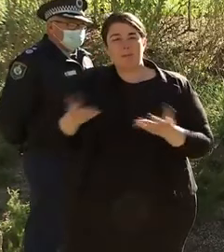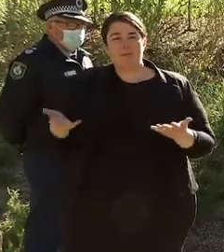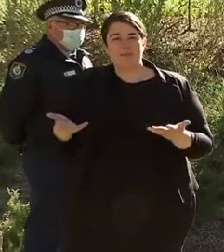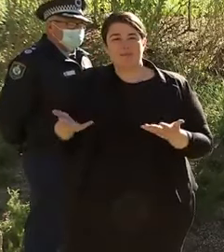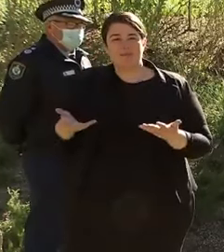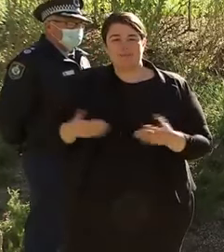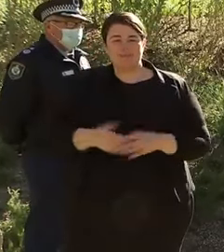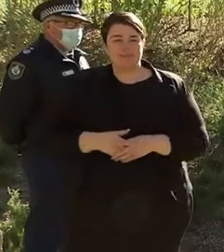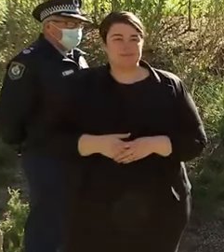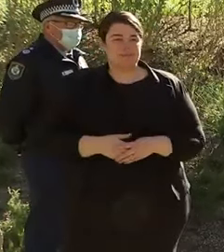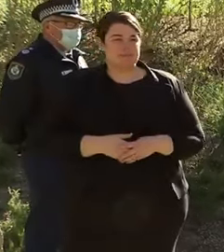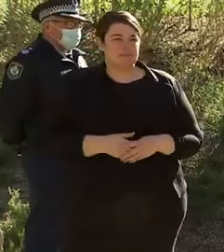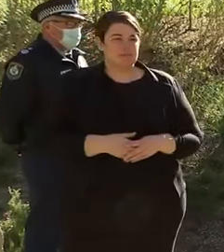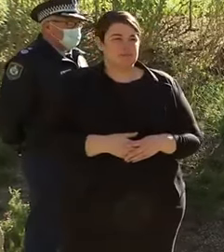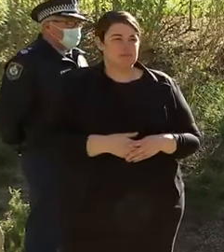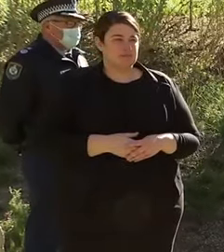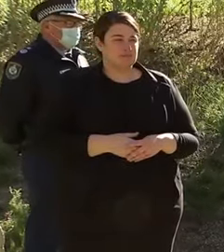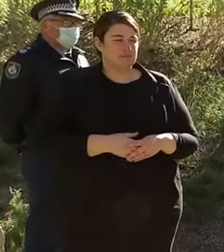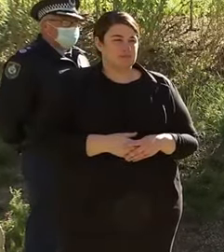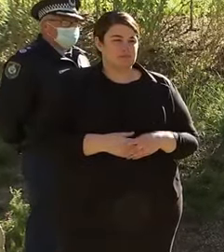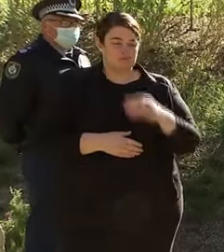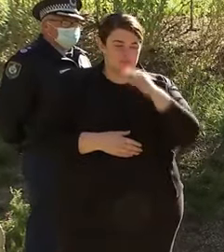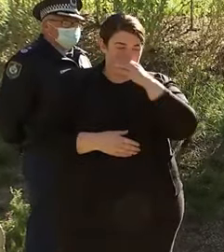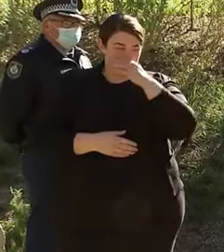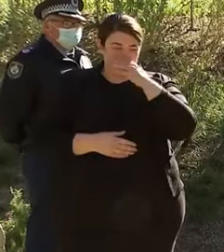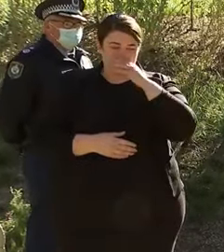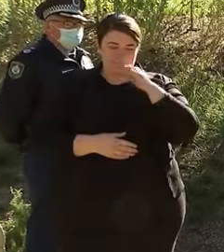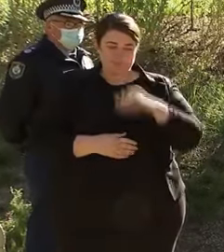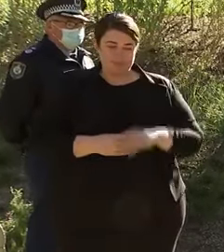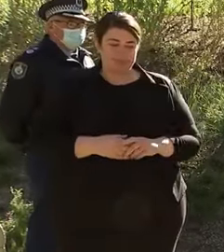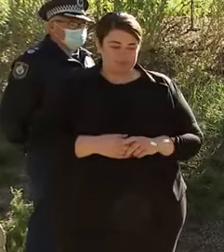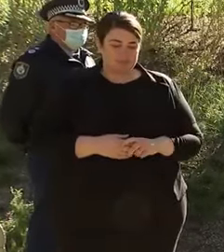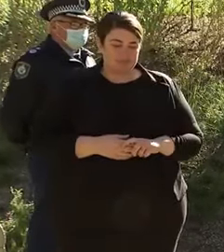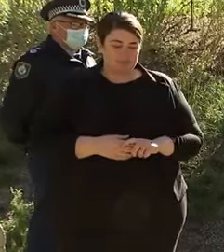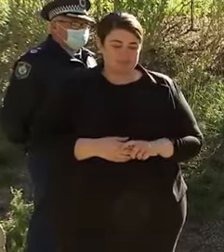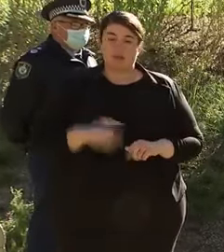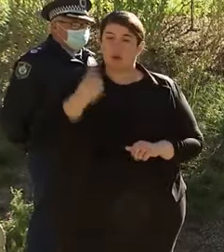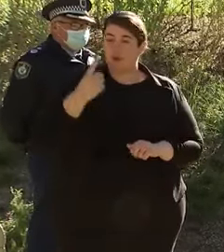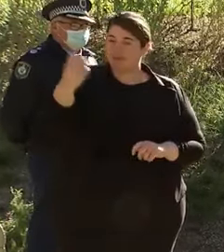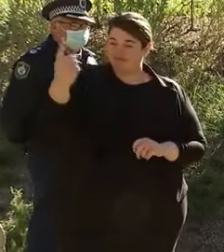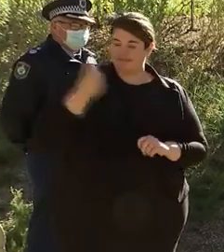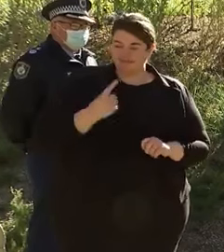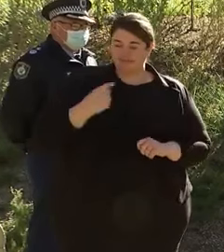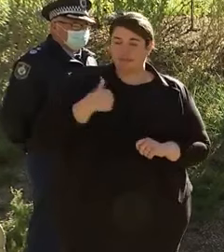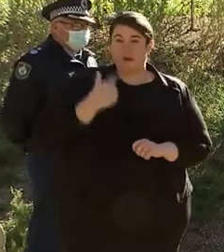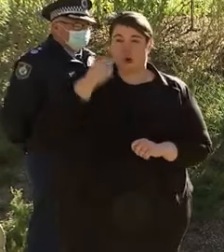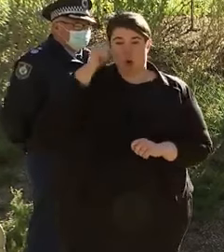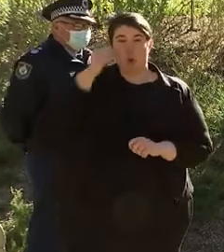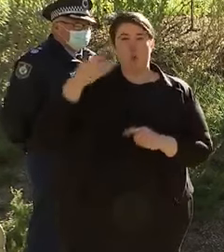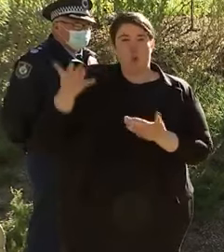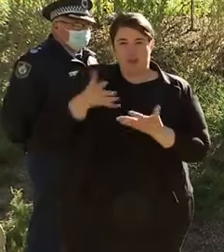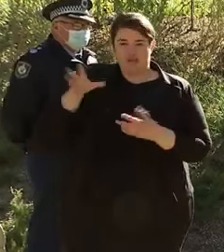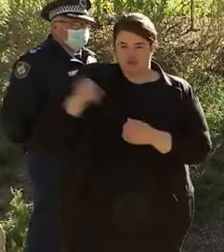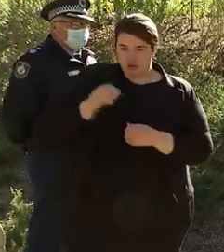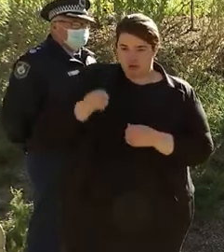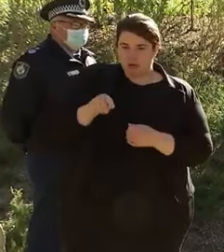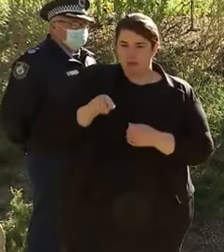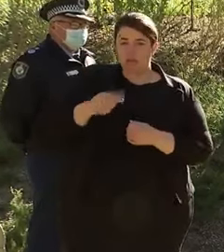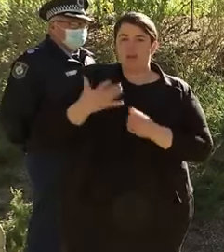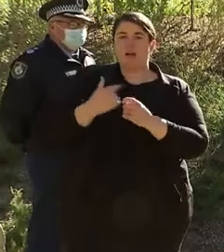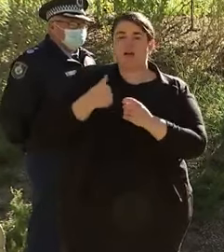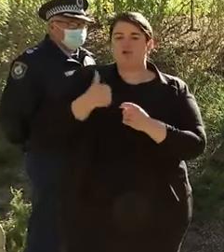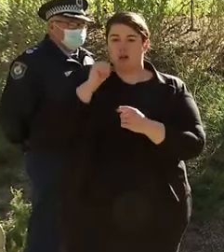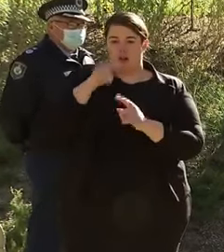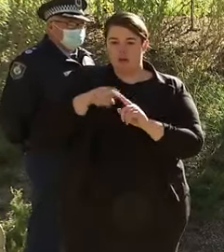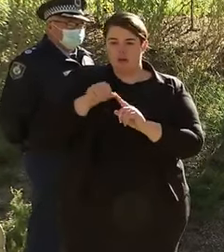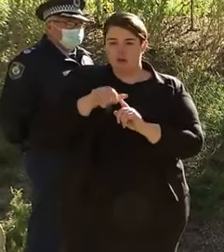missing case. So that missing case was the key to the puzzle, but what that missing case did was identify this whole